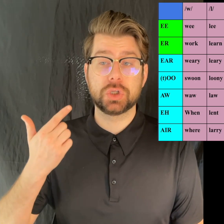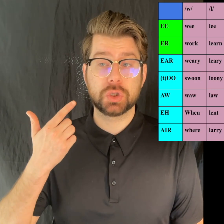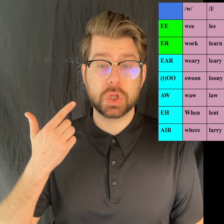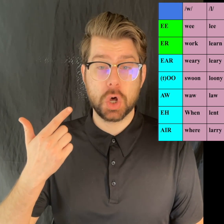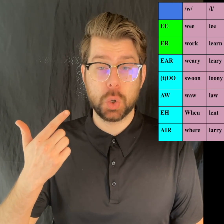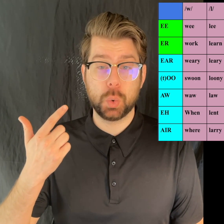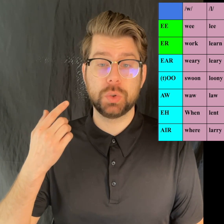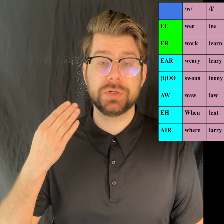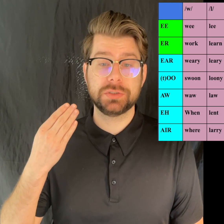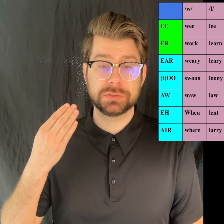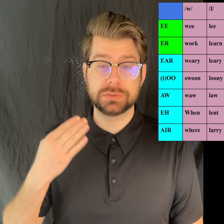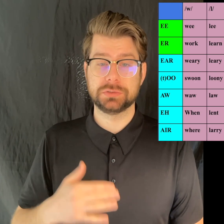loan,